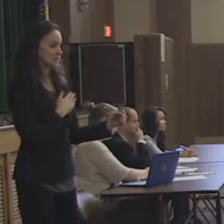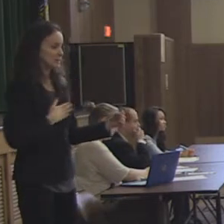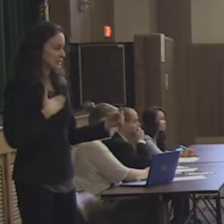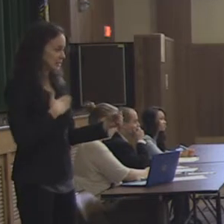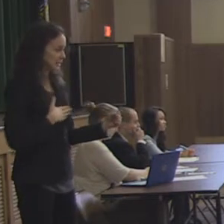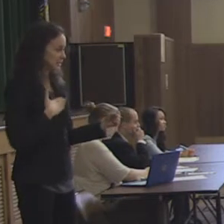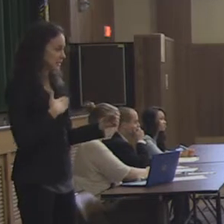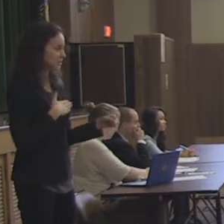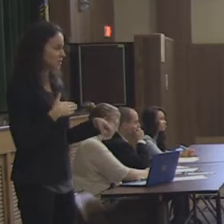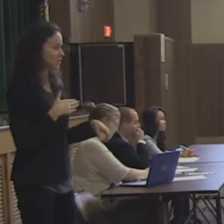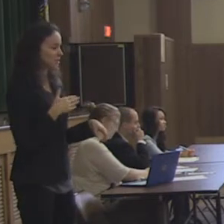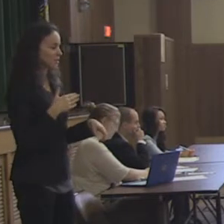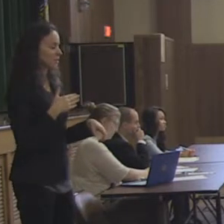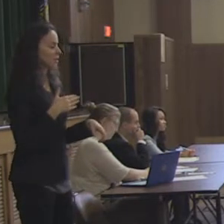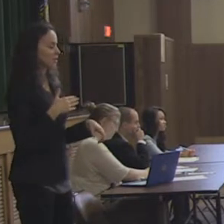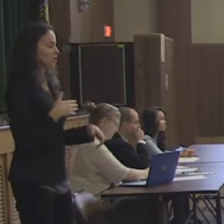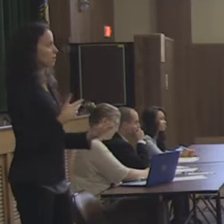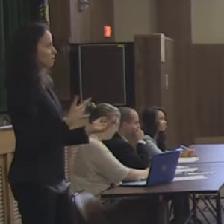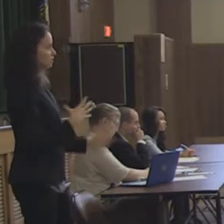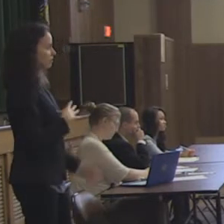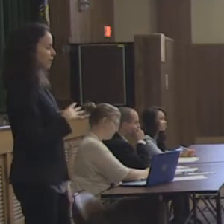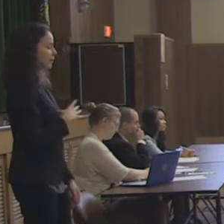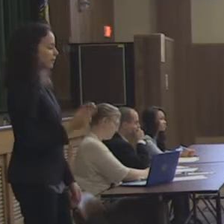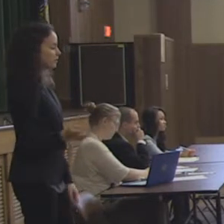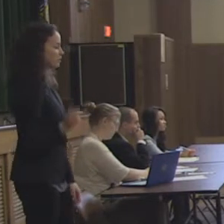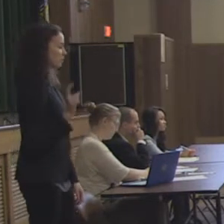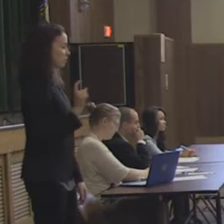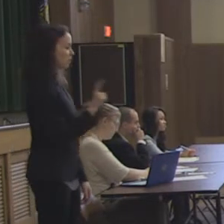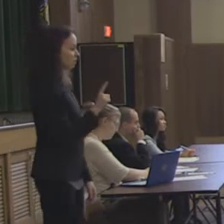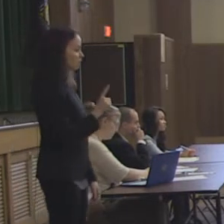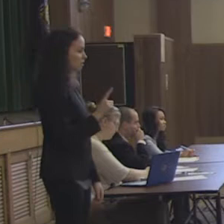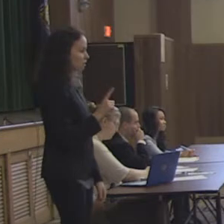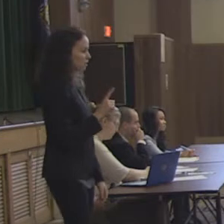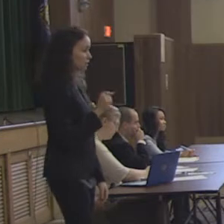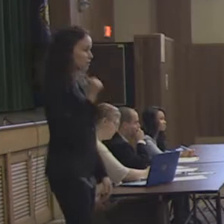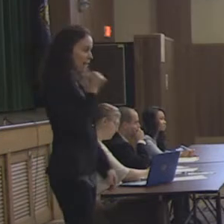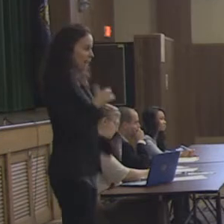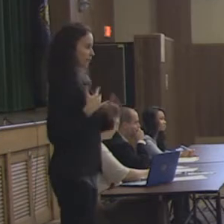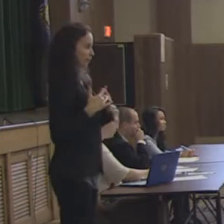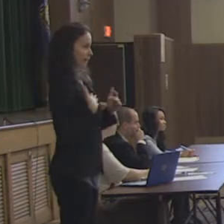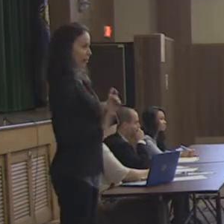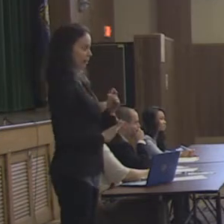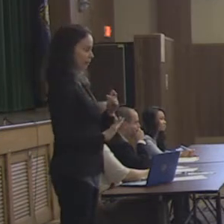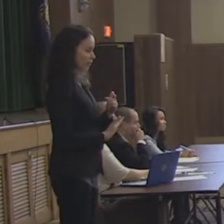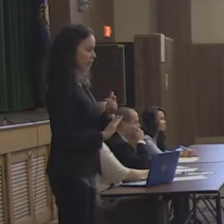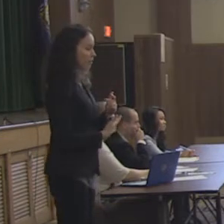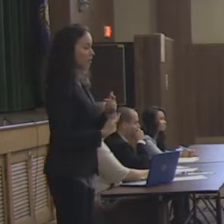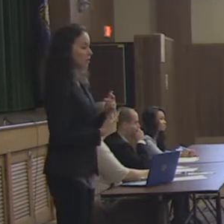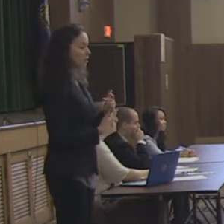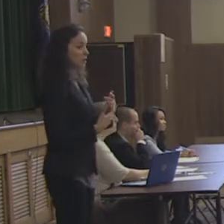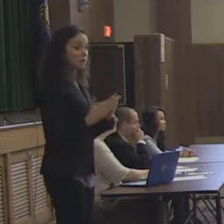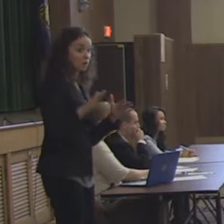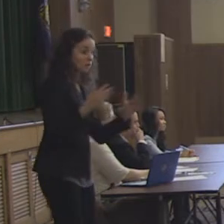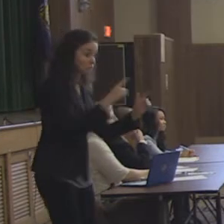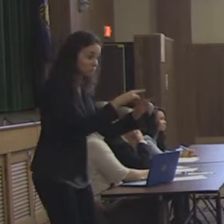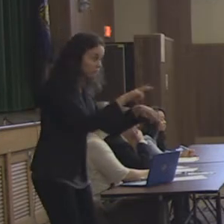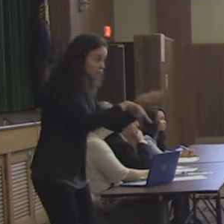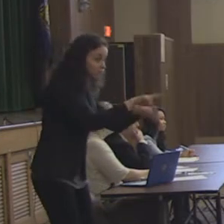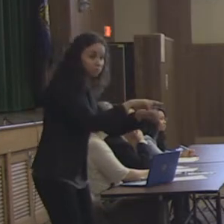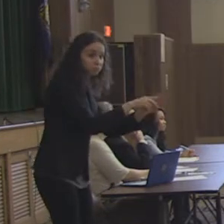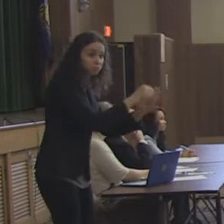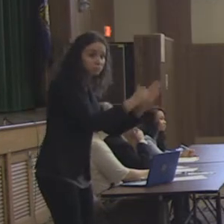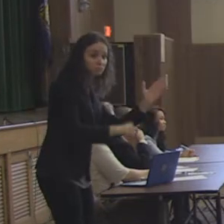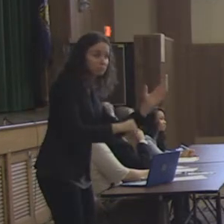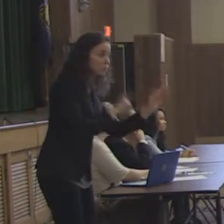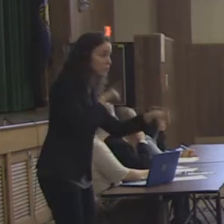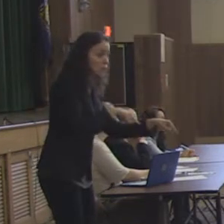Detective Service was going. They felt they had to go. They never told me the results of the report. Nobody